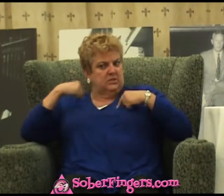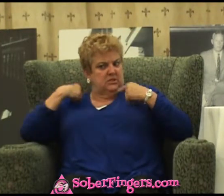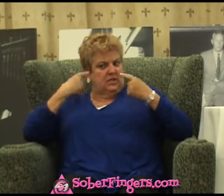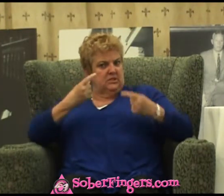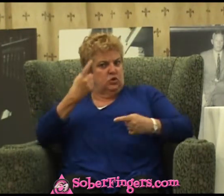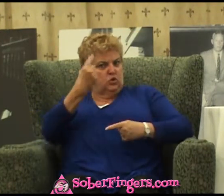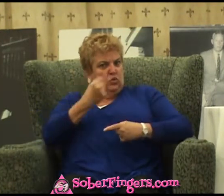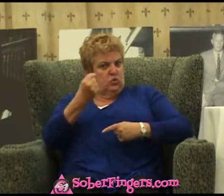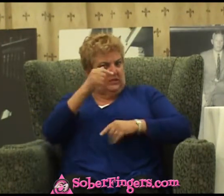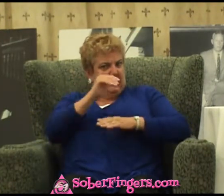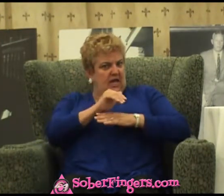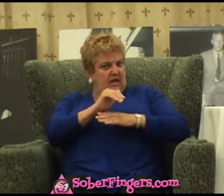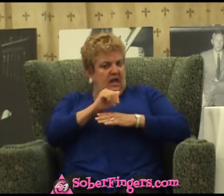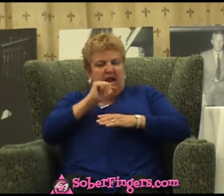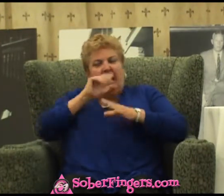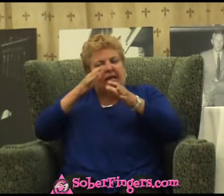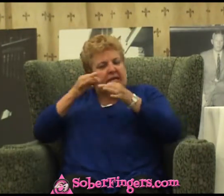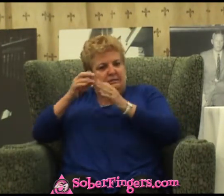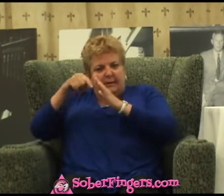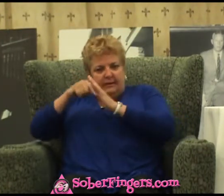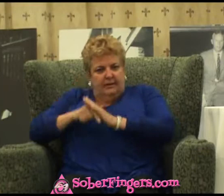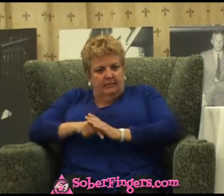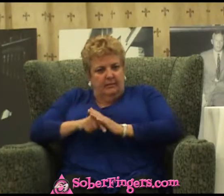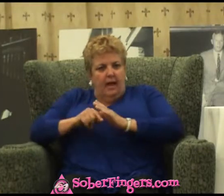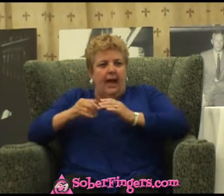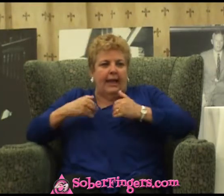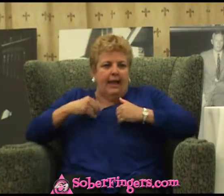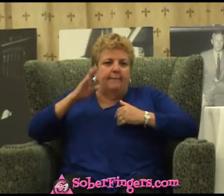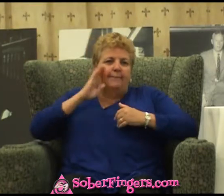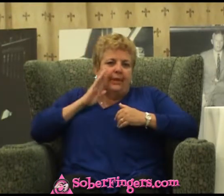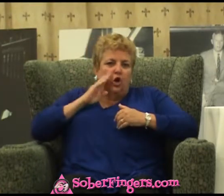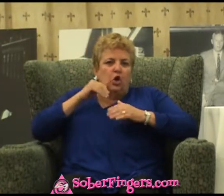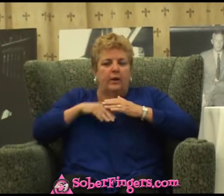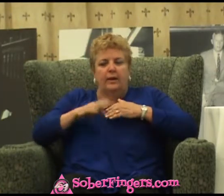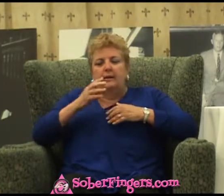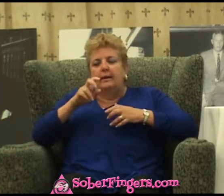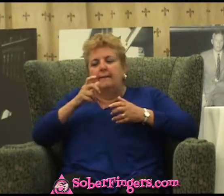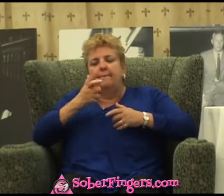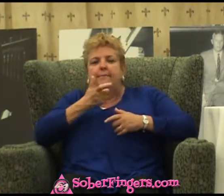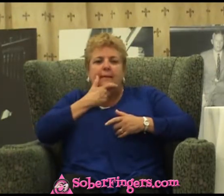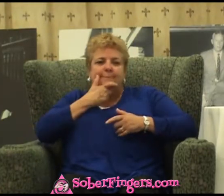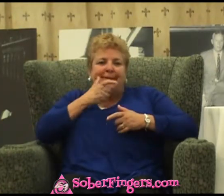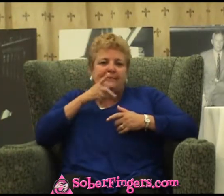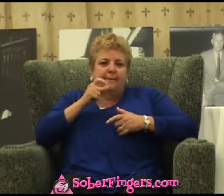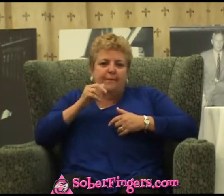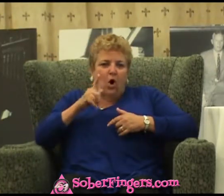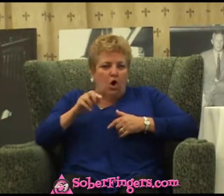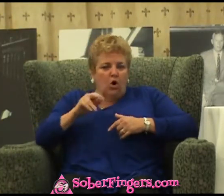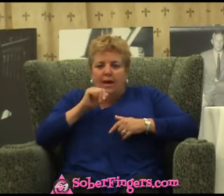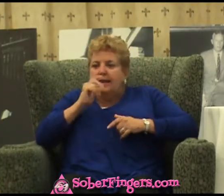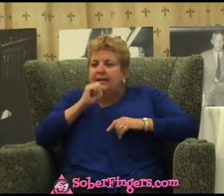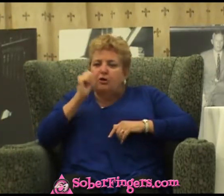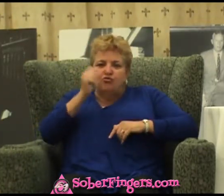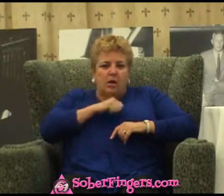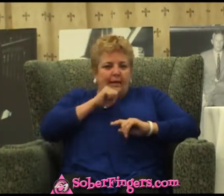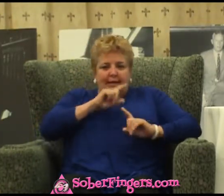the details. It was beer in a pizza parlor in Santa Clara. I did not get drunk. I did not go to jail. I didn't